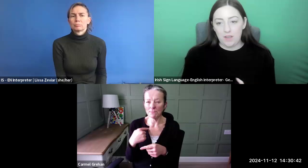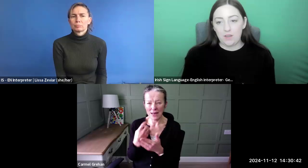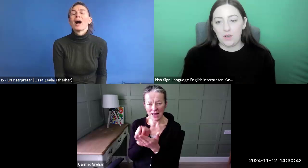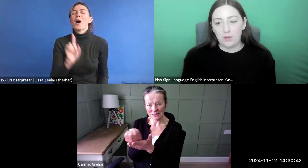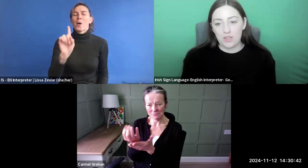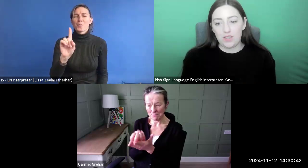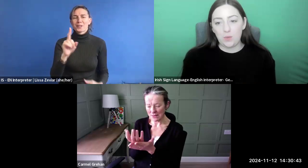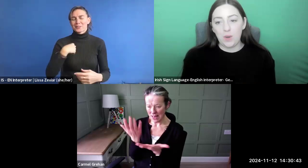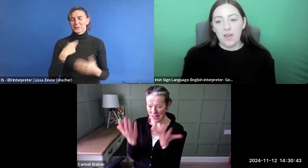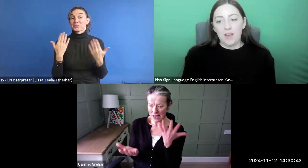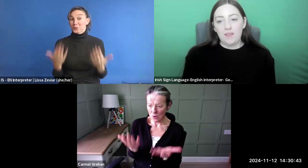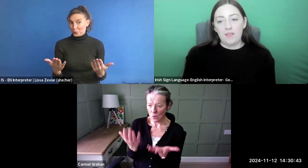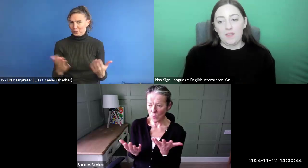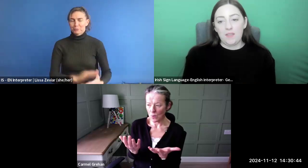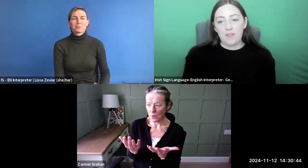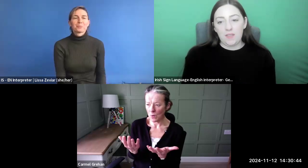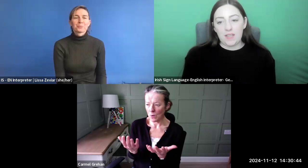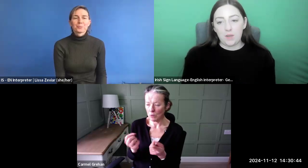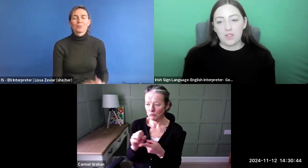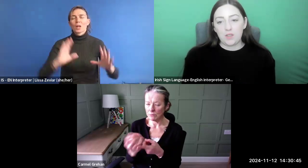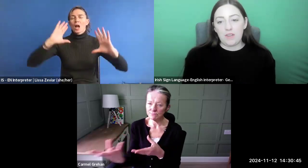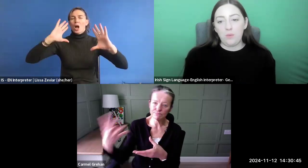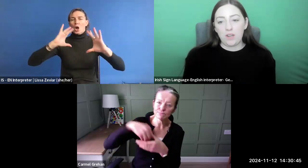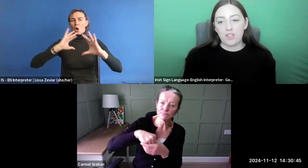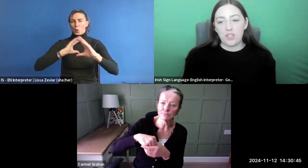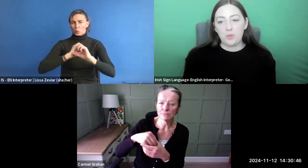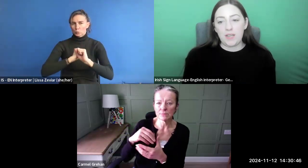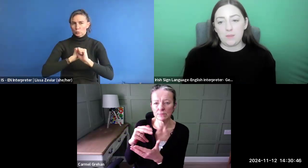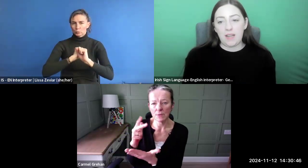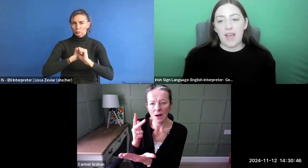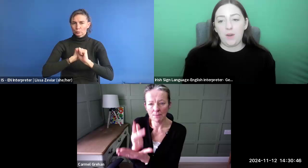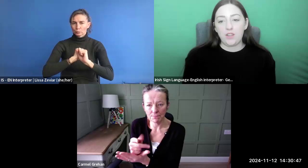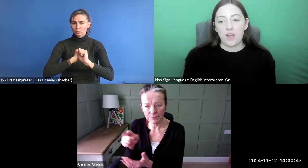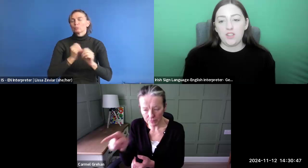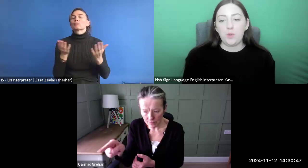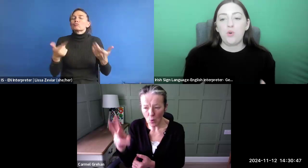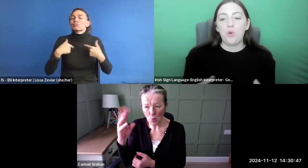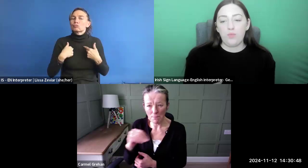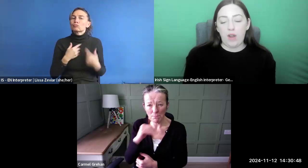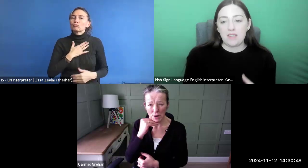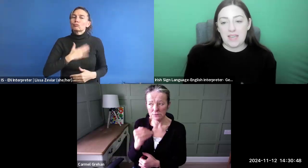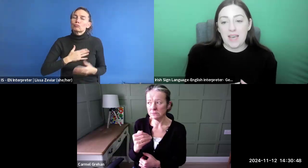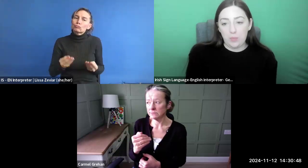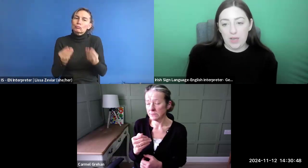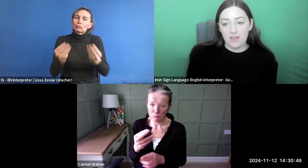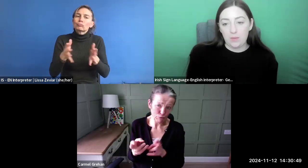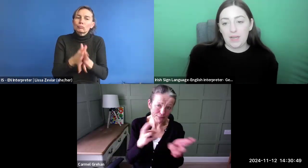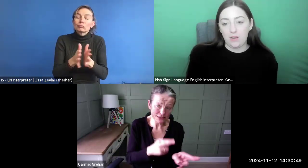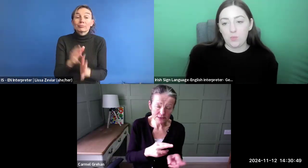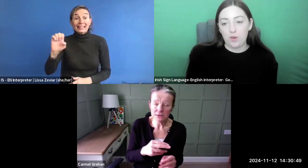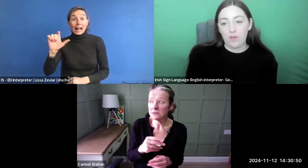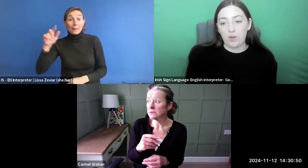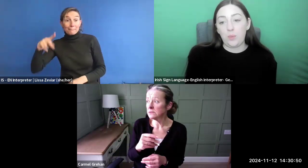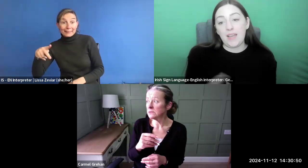Yes, my conclusion. So I just really wanted to explain how I try to incorporate the ELP, the